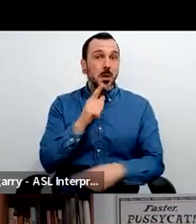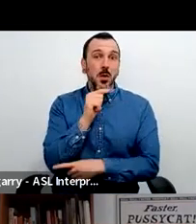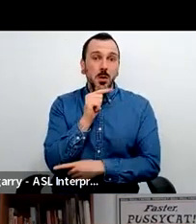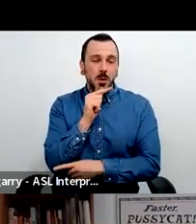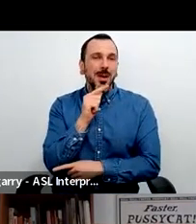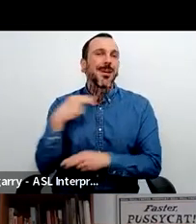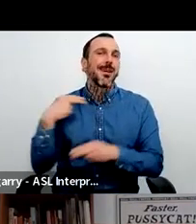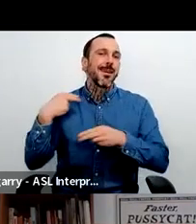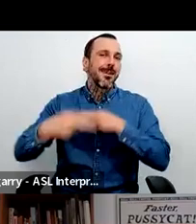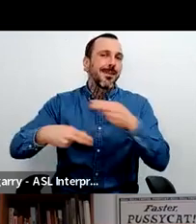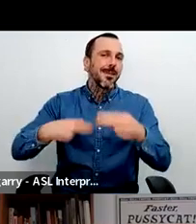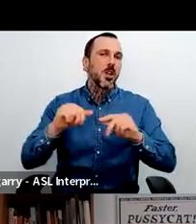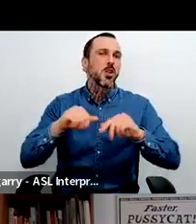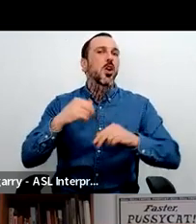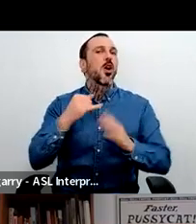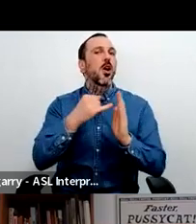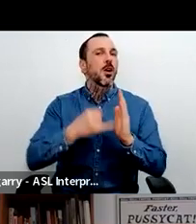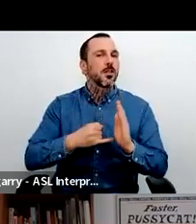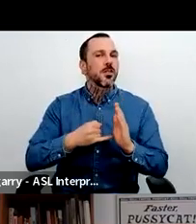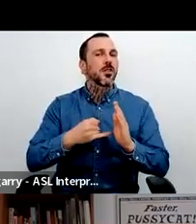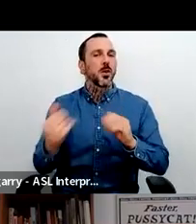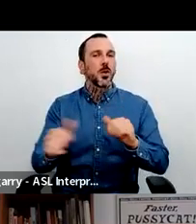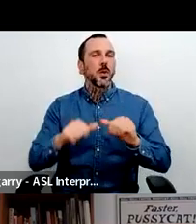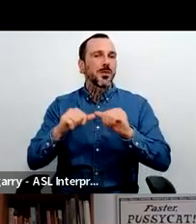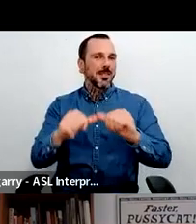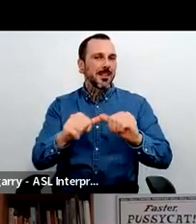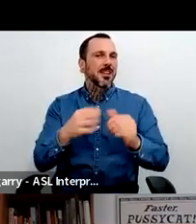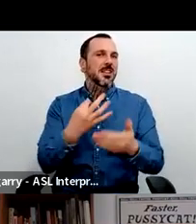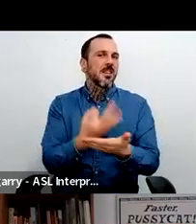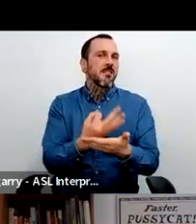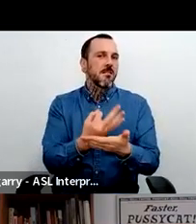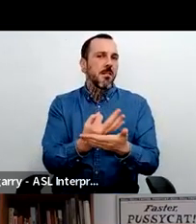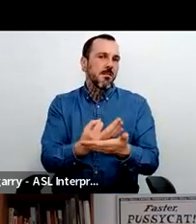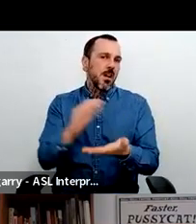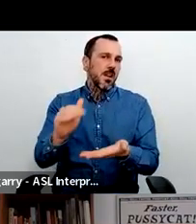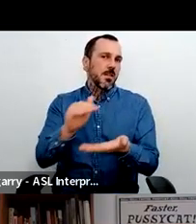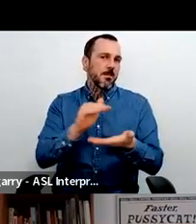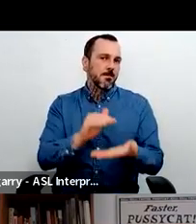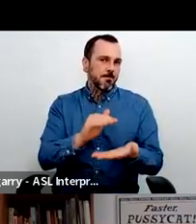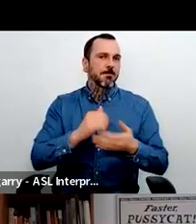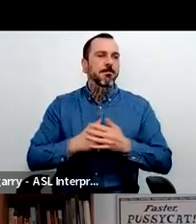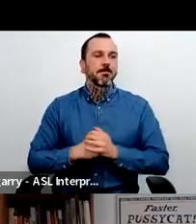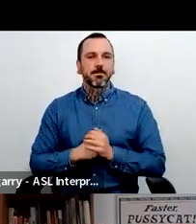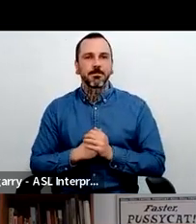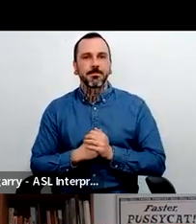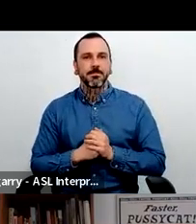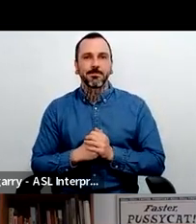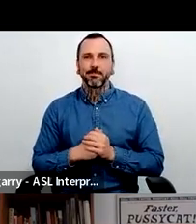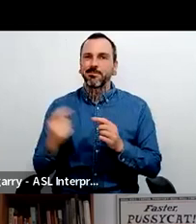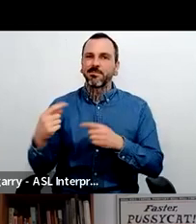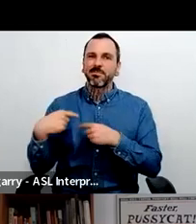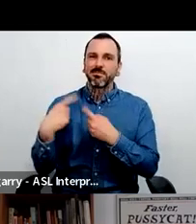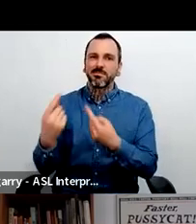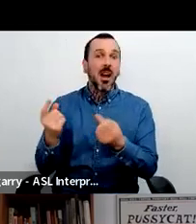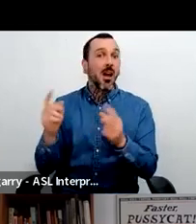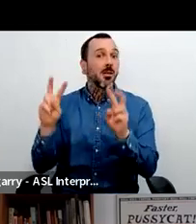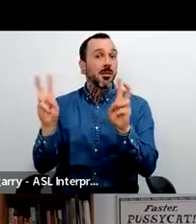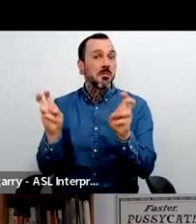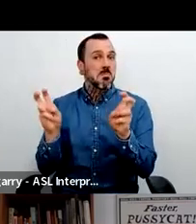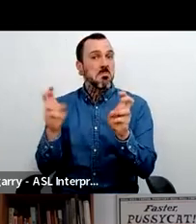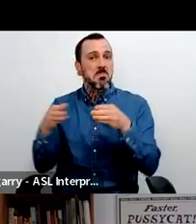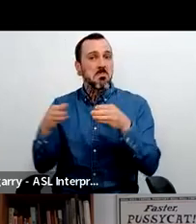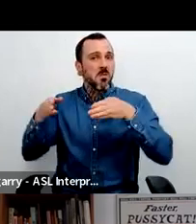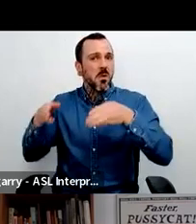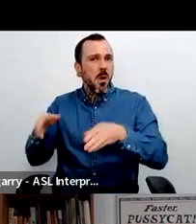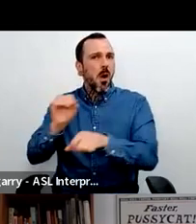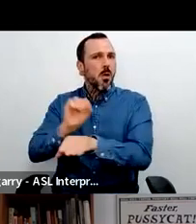Fund. And while our sessions so far have been focused more on developing our craft and